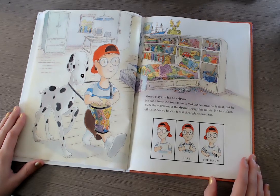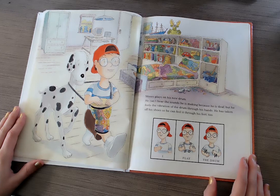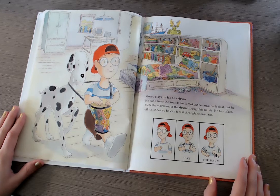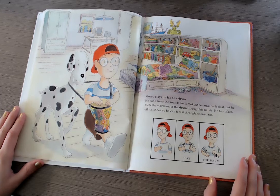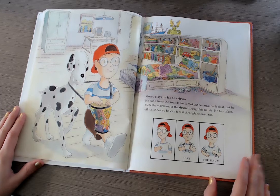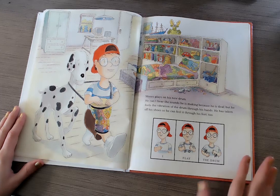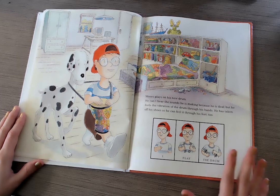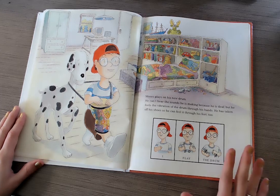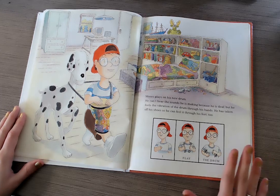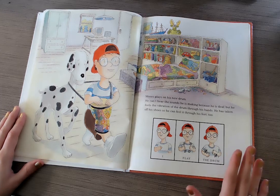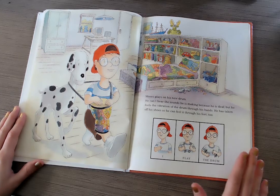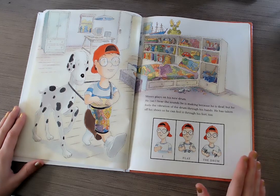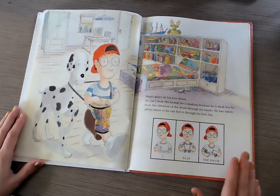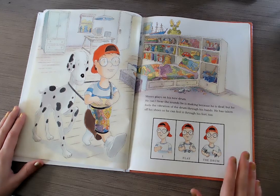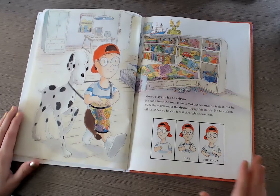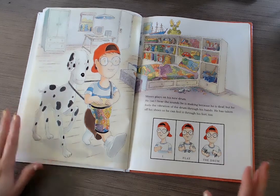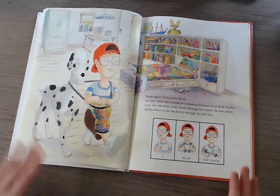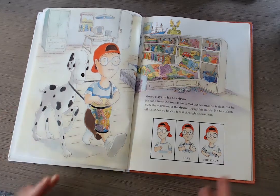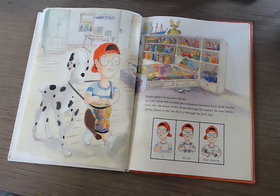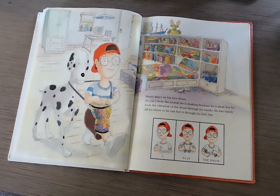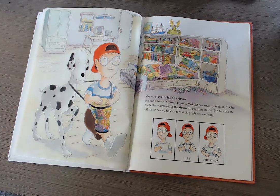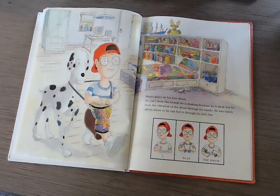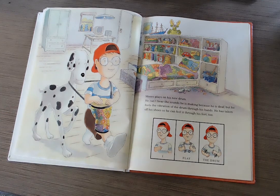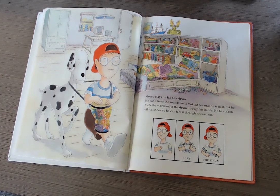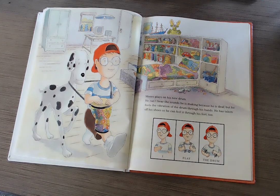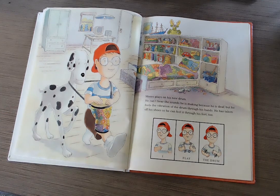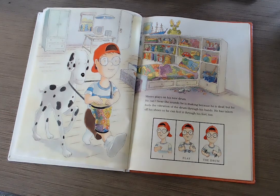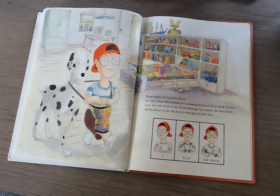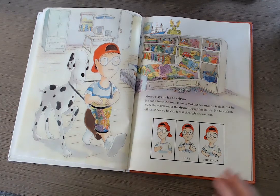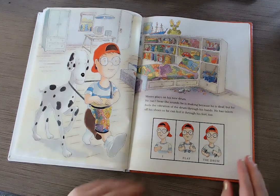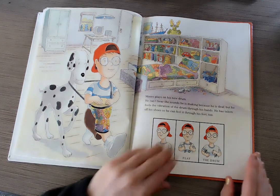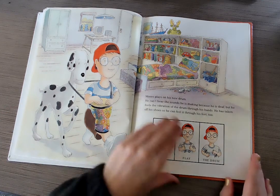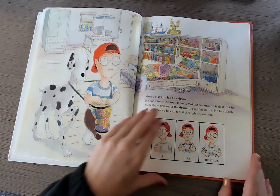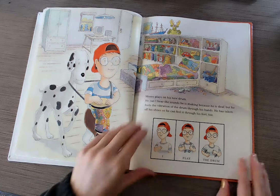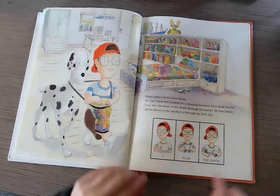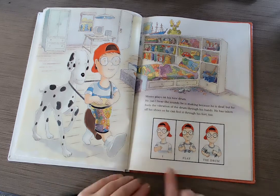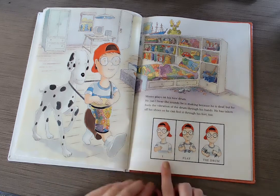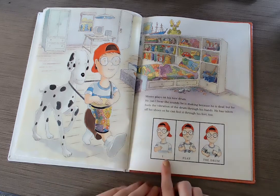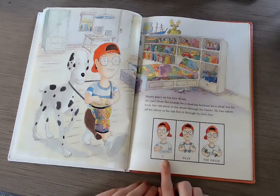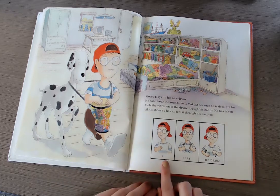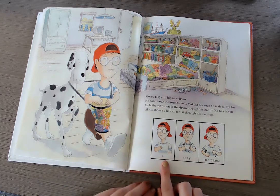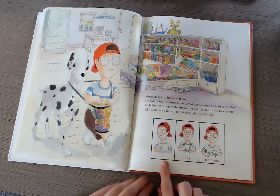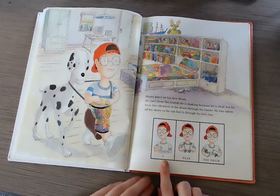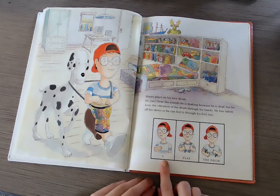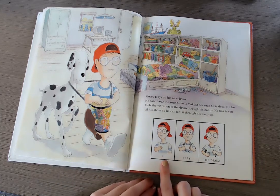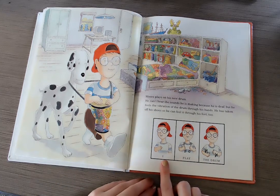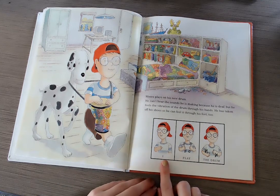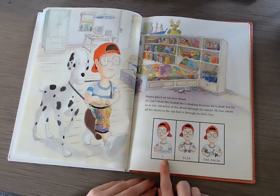the vibrations in my hands going all the way up into my body. And down here, it shows you how